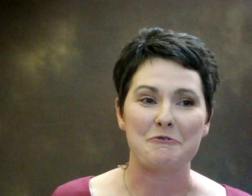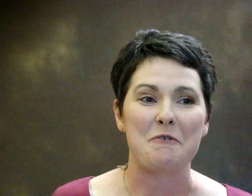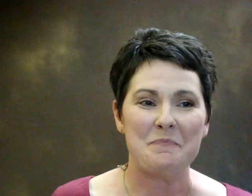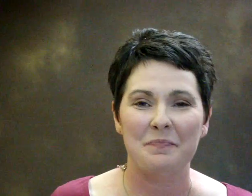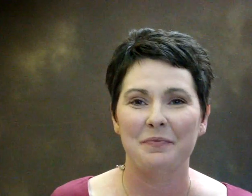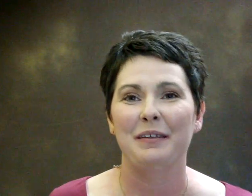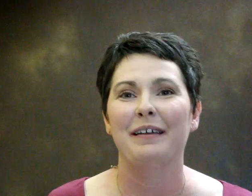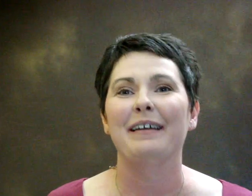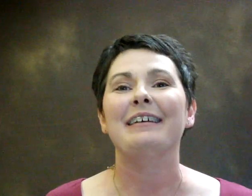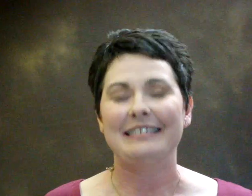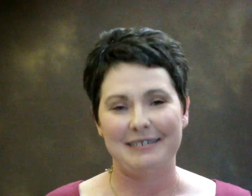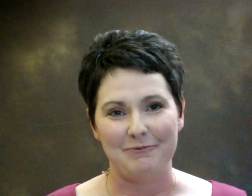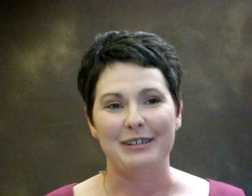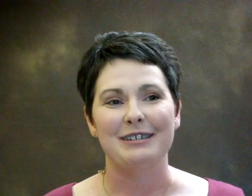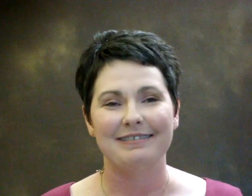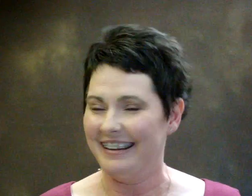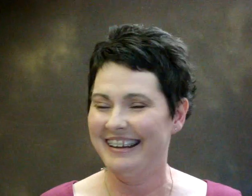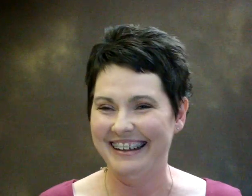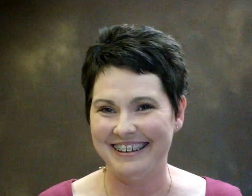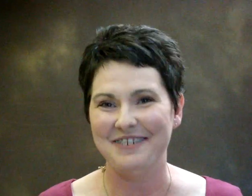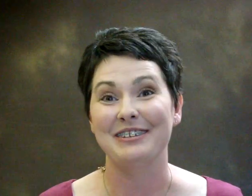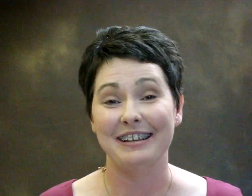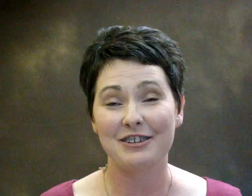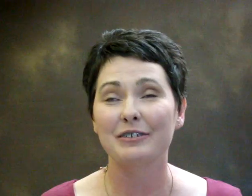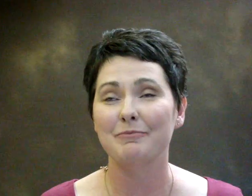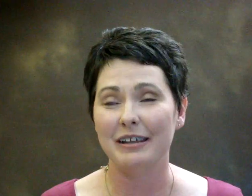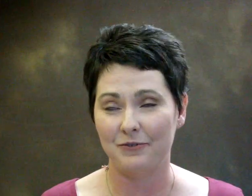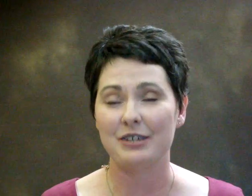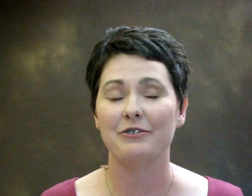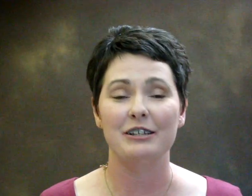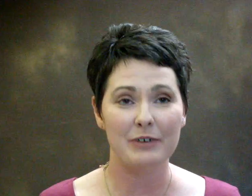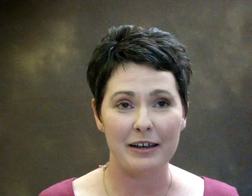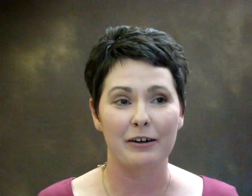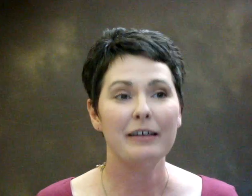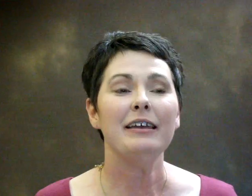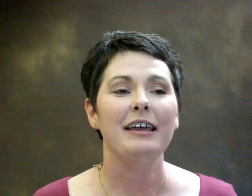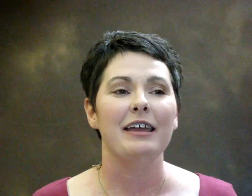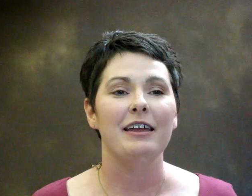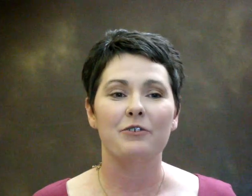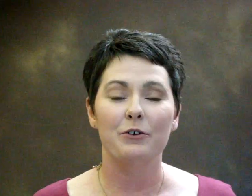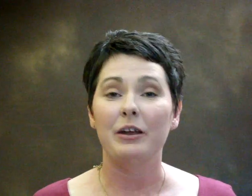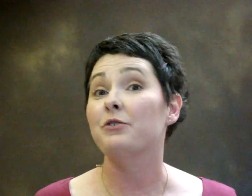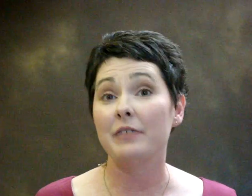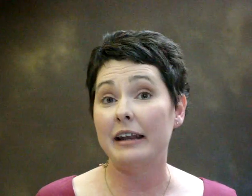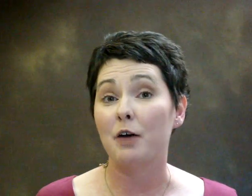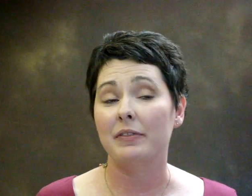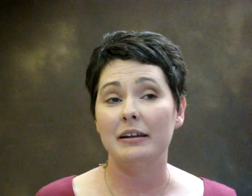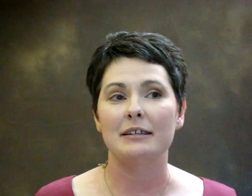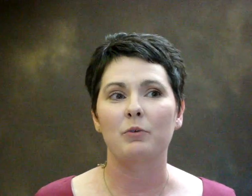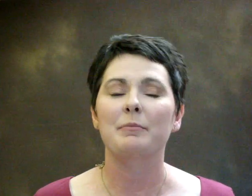Syndrome, which was extremely frustrating to hear. He threw that out, then he said, well, I'm not